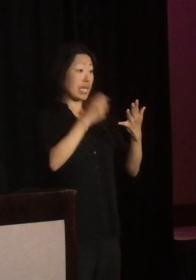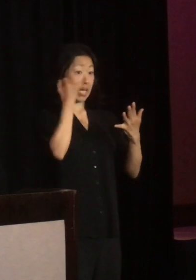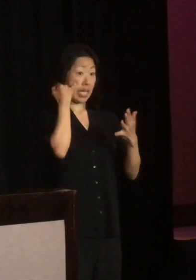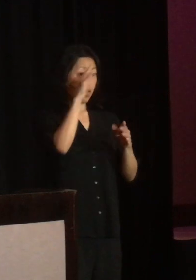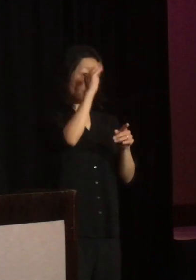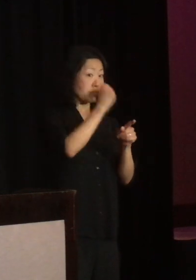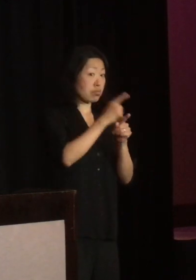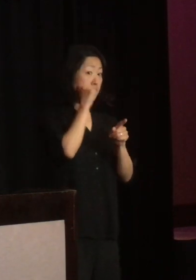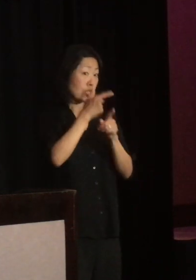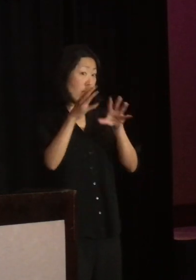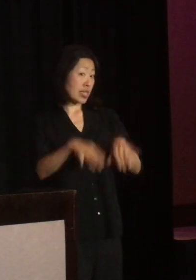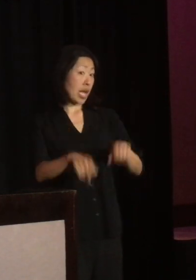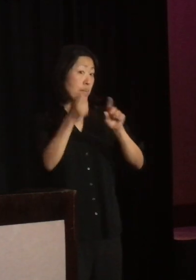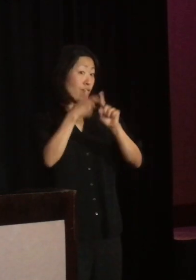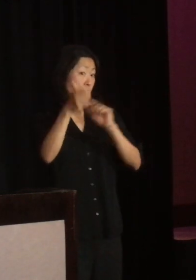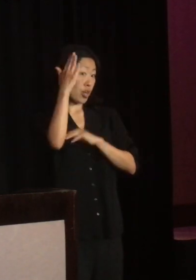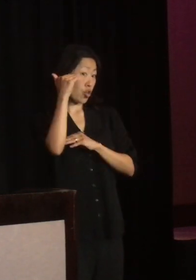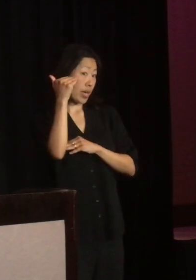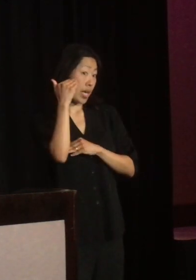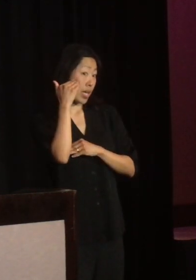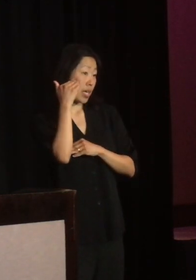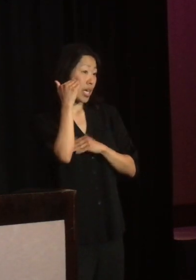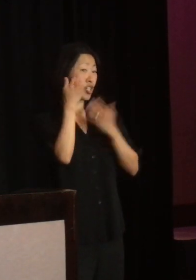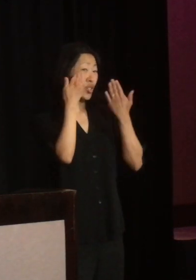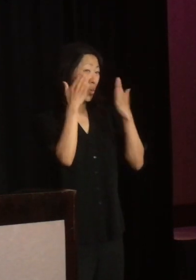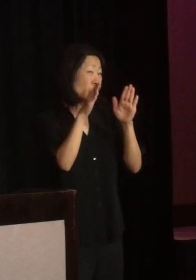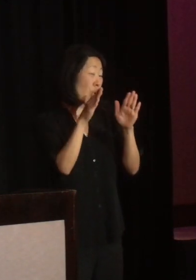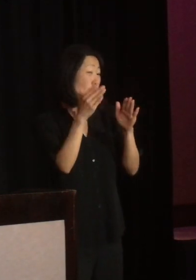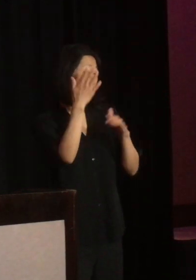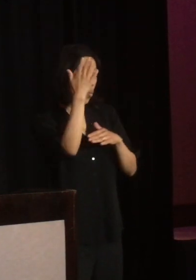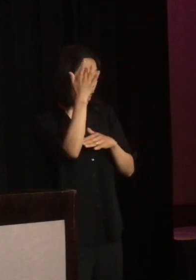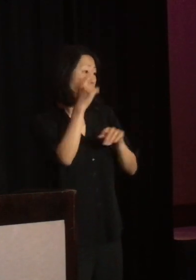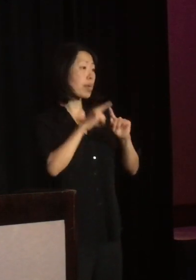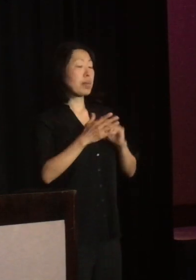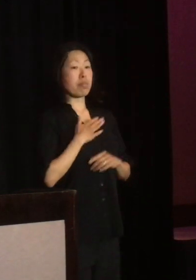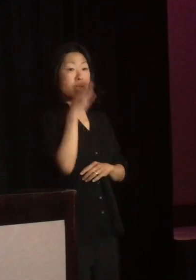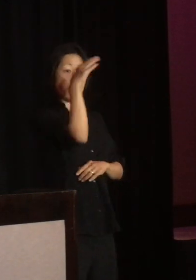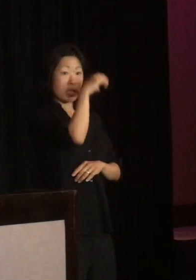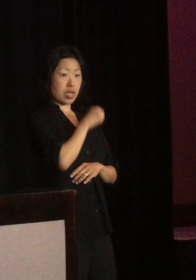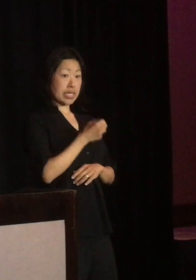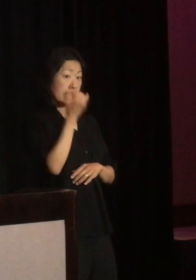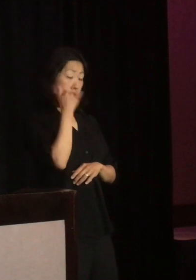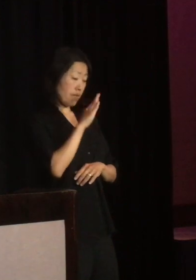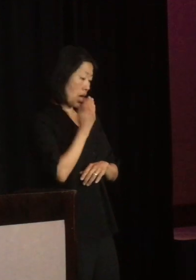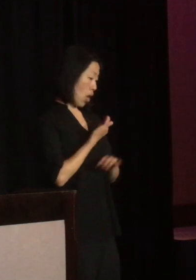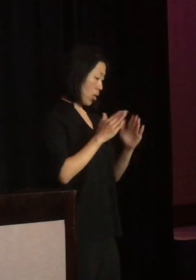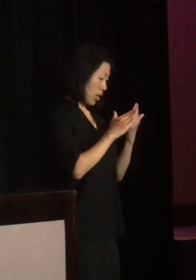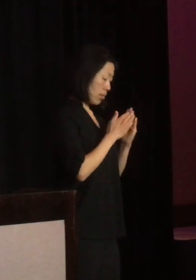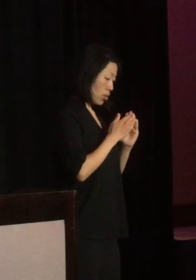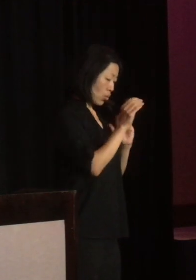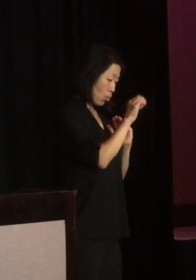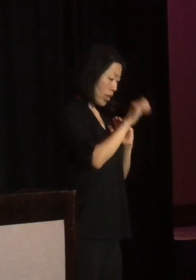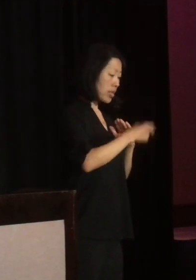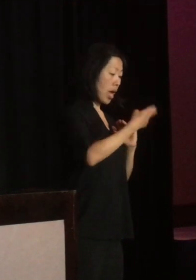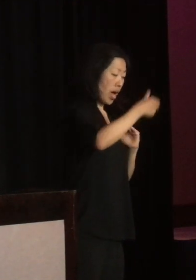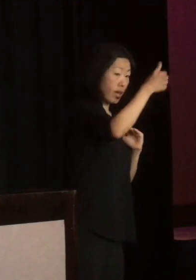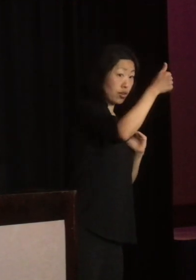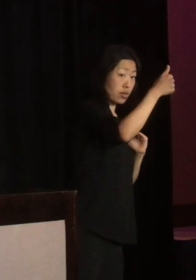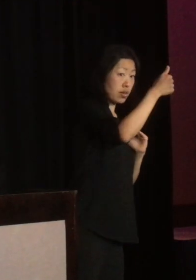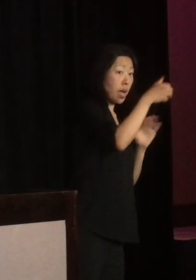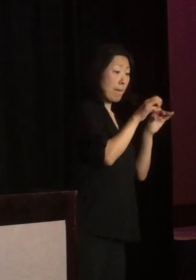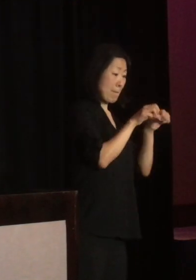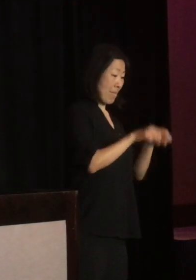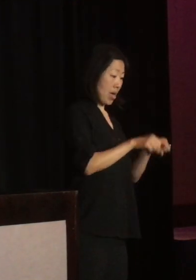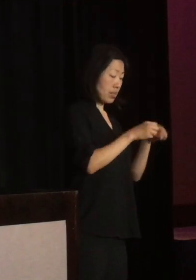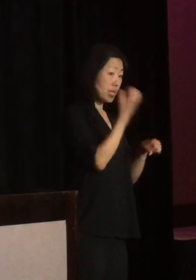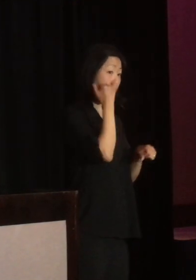Korea. My guess is, and we don't know for sure, but my guess is that if the rates are higher in our community already, it's possible that if it's not us,